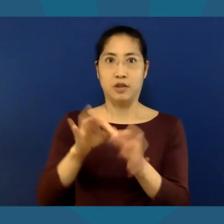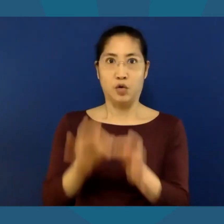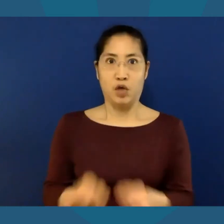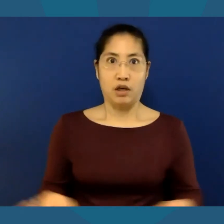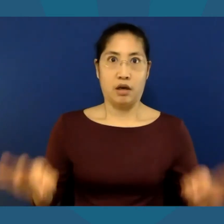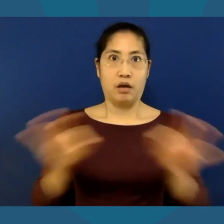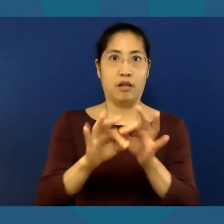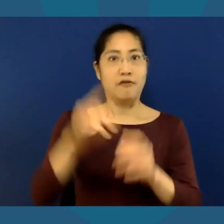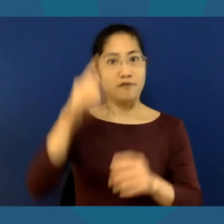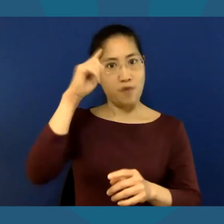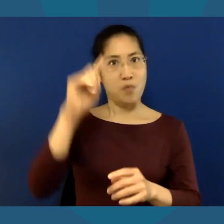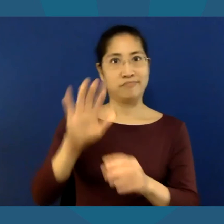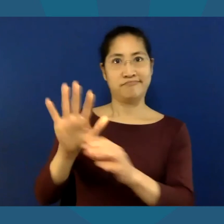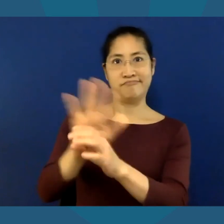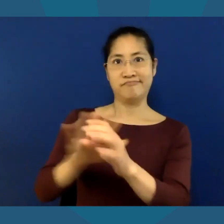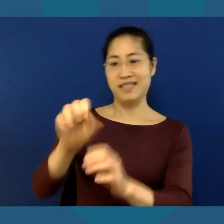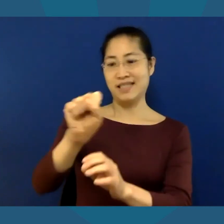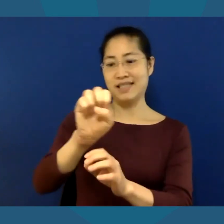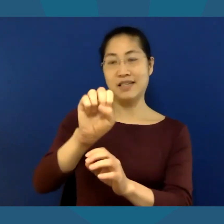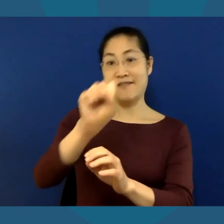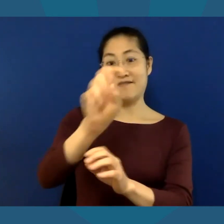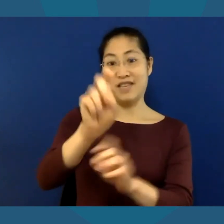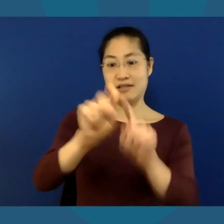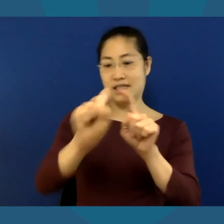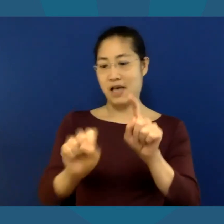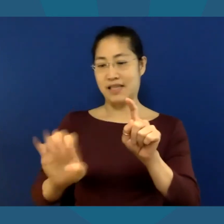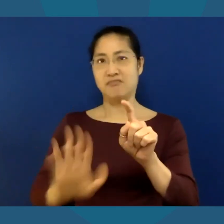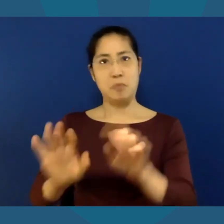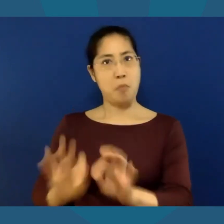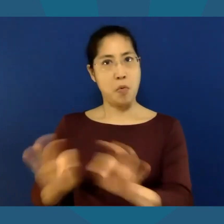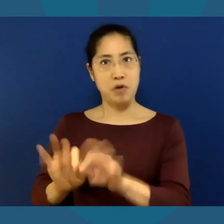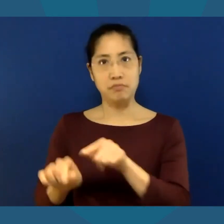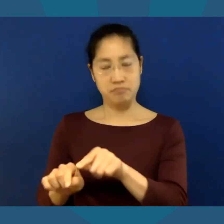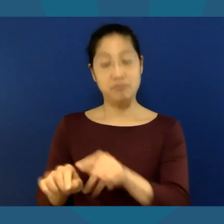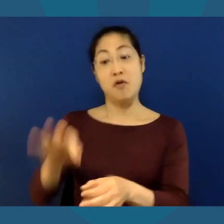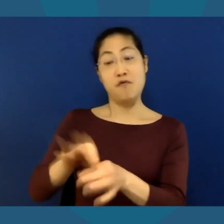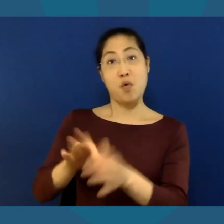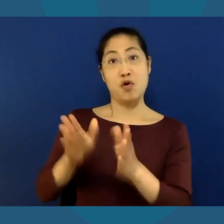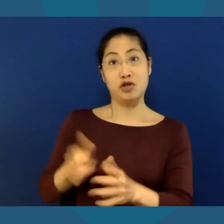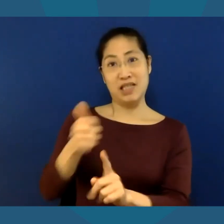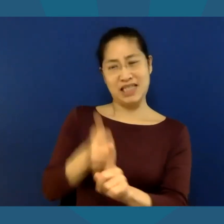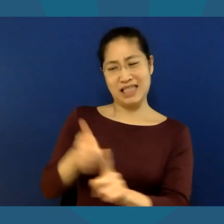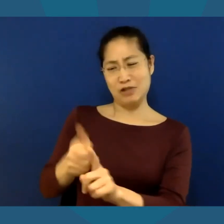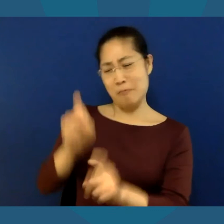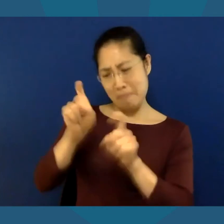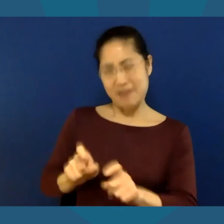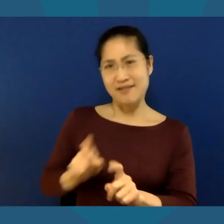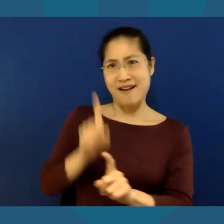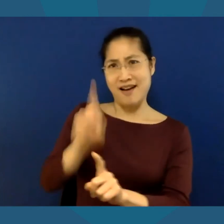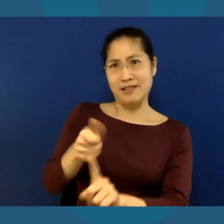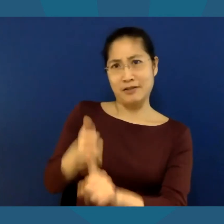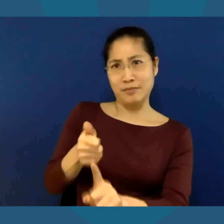This election is a critical for rural Arizona. Each voter must ask